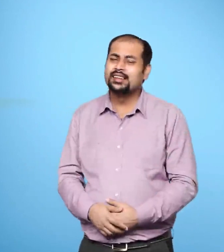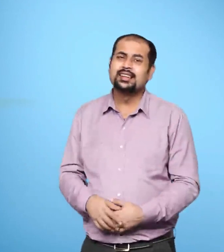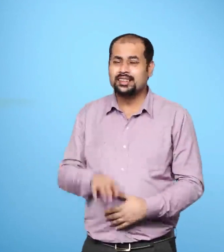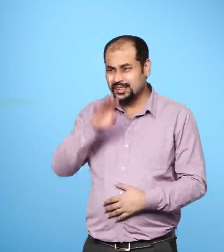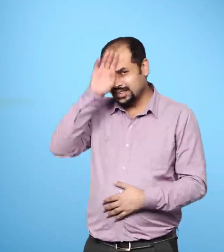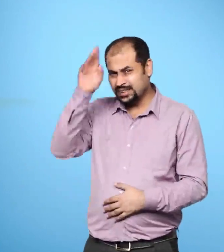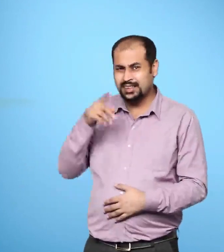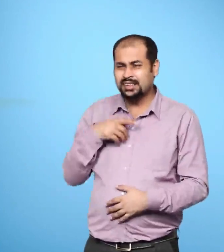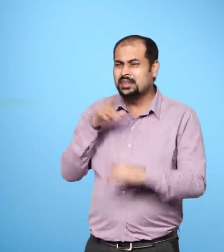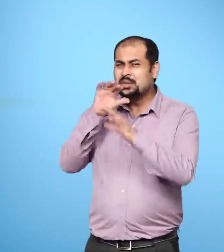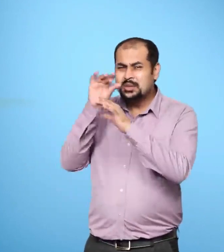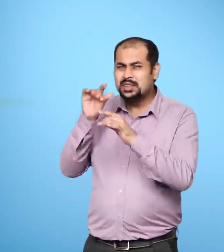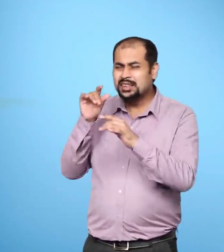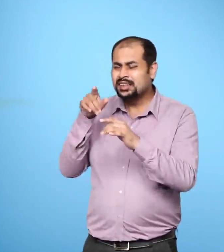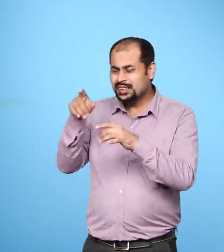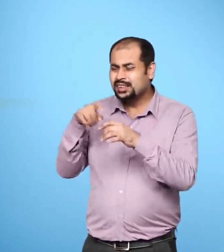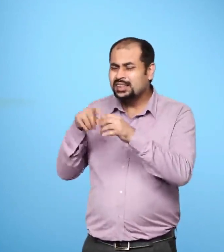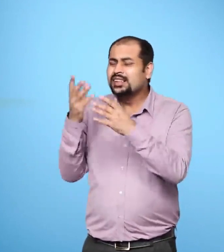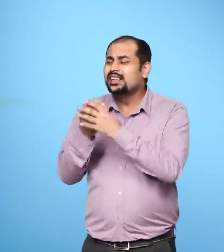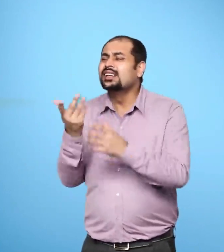The king questions,